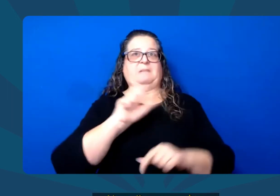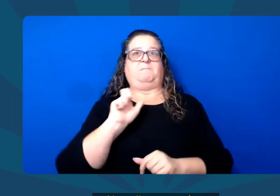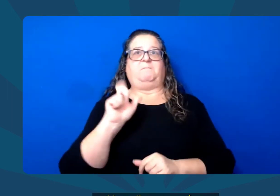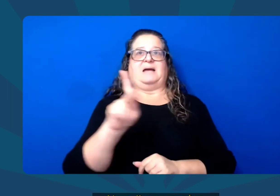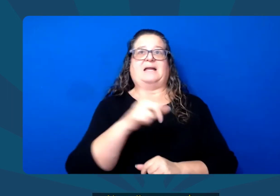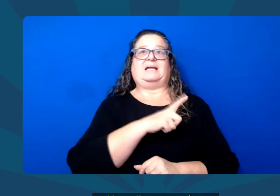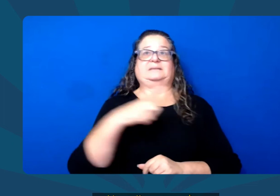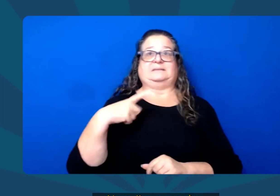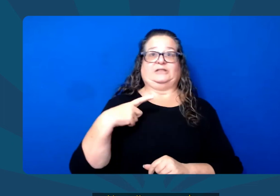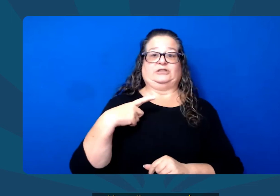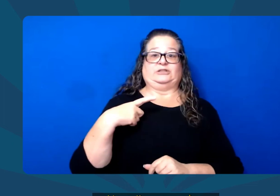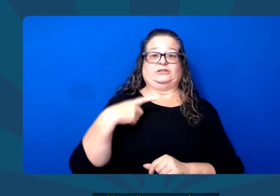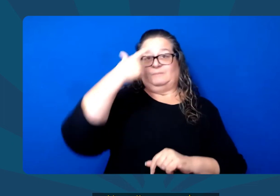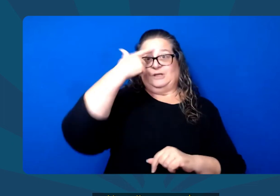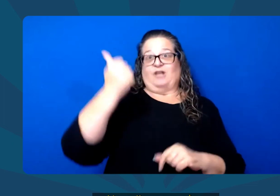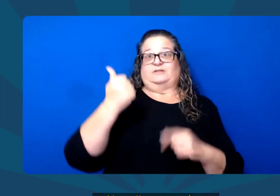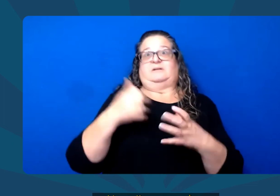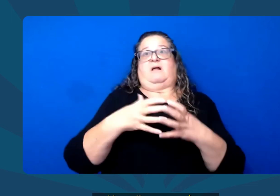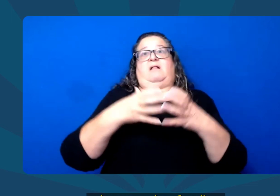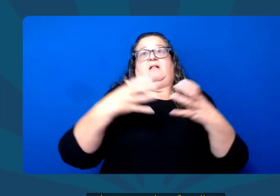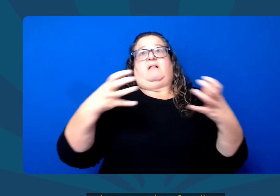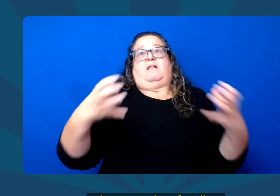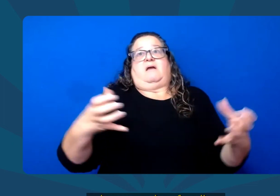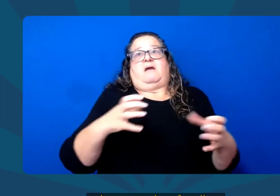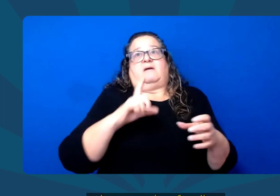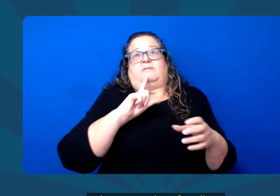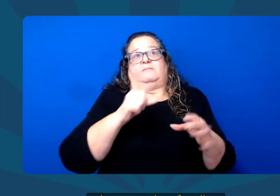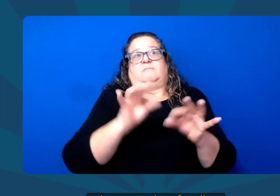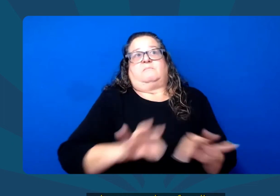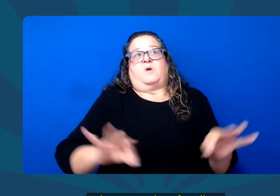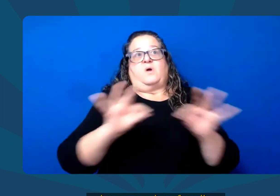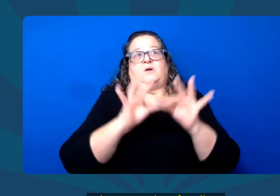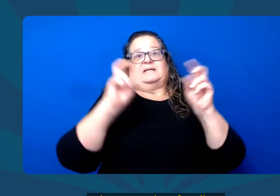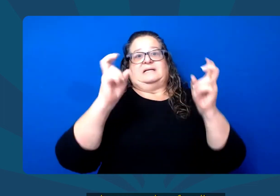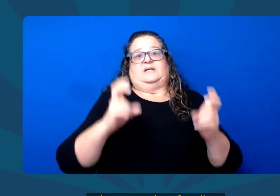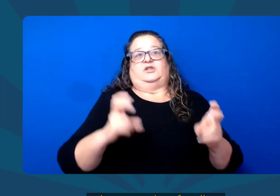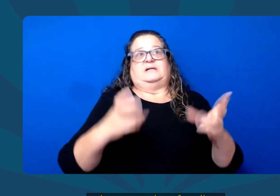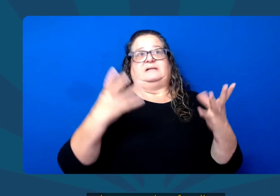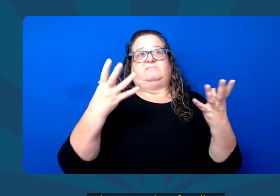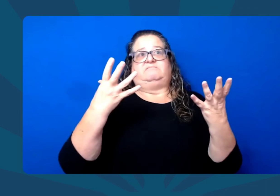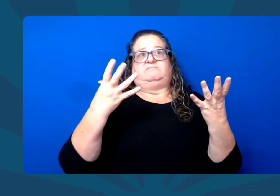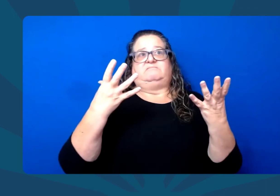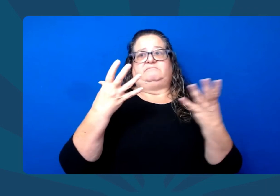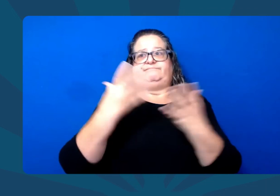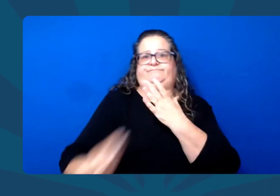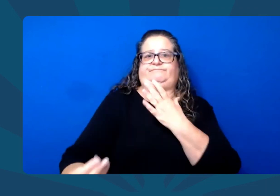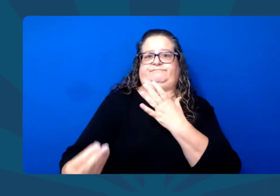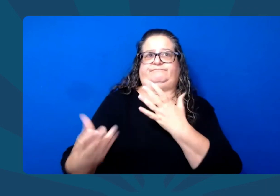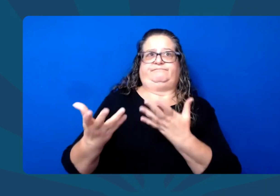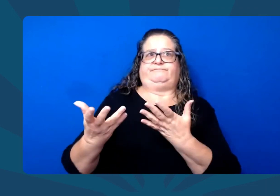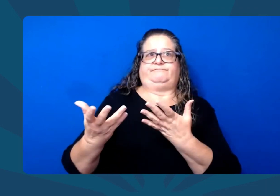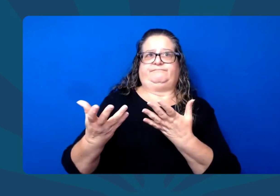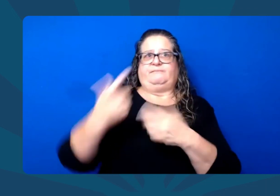Now I have agreed to return to the legislature because a lot of really important issues are dying because of